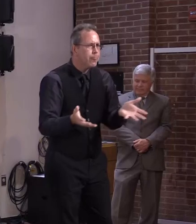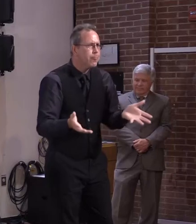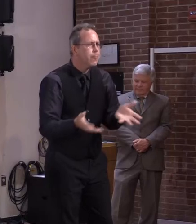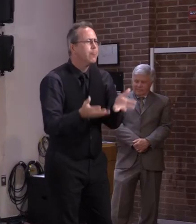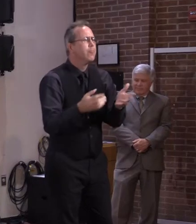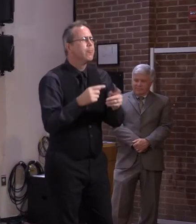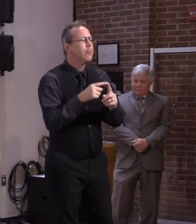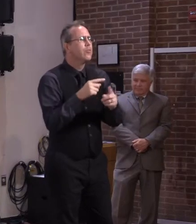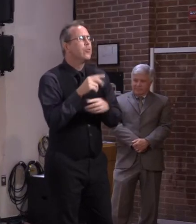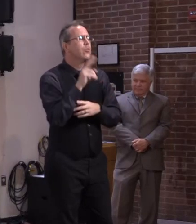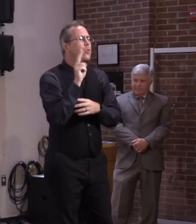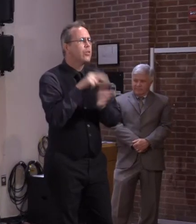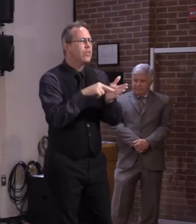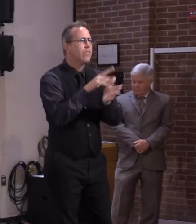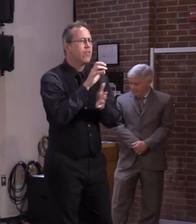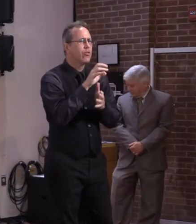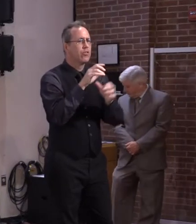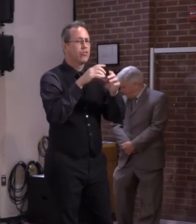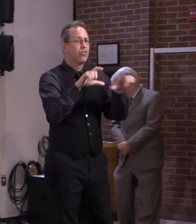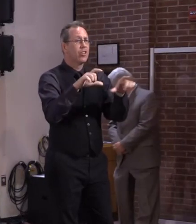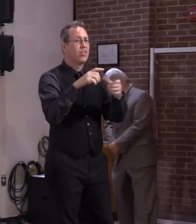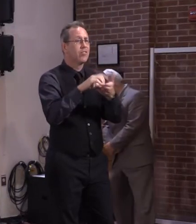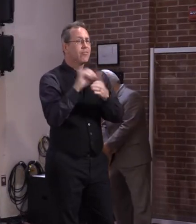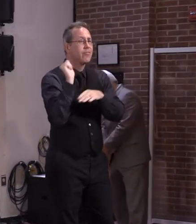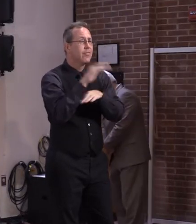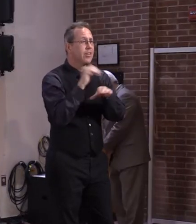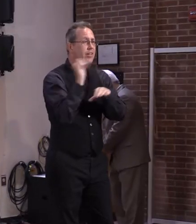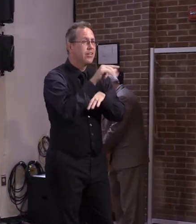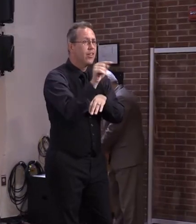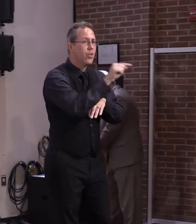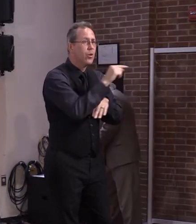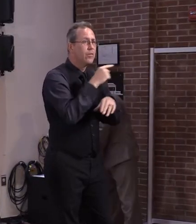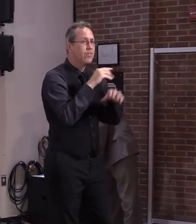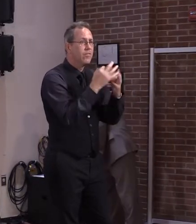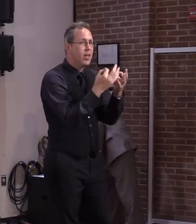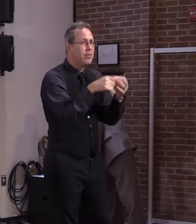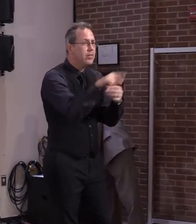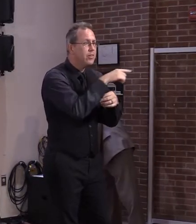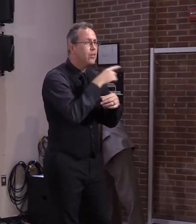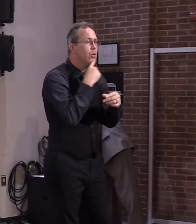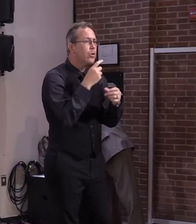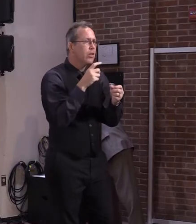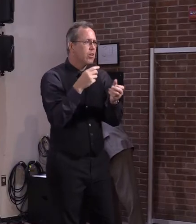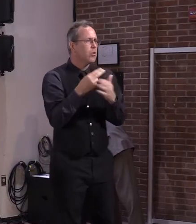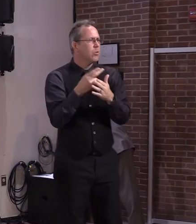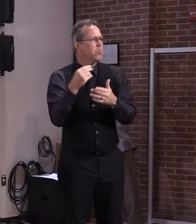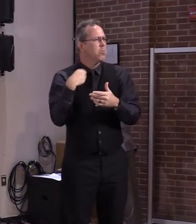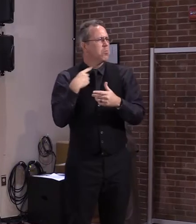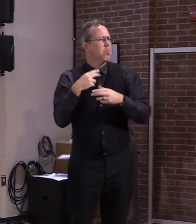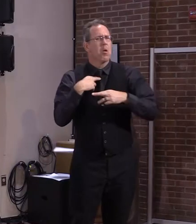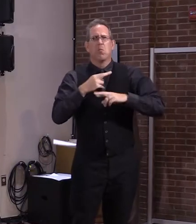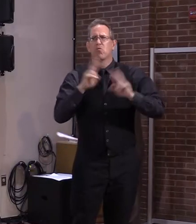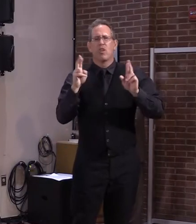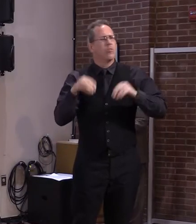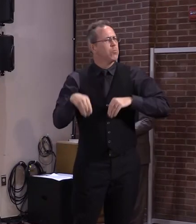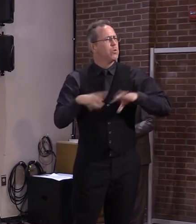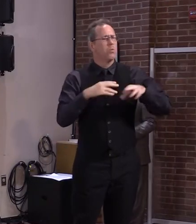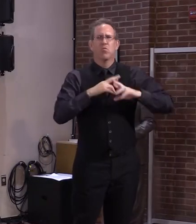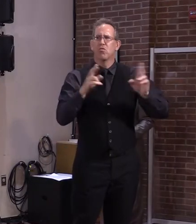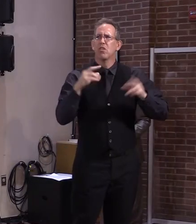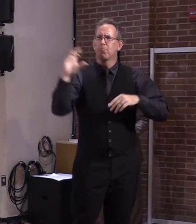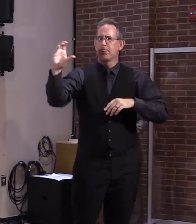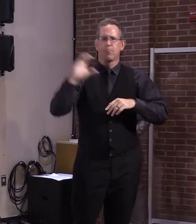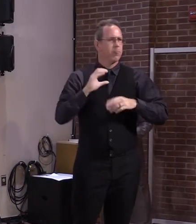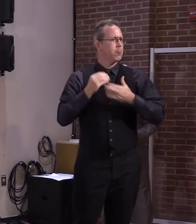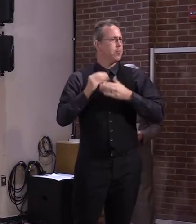$2,500 incentive in some respects, that for those who want to transition out of the temporary housing and can find